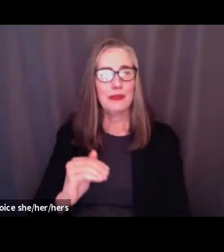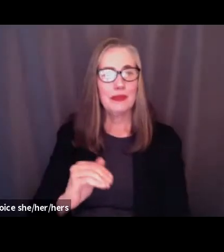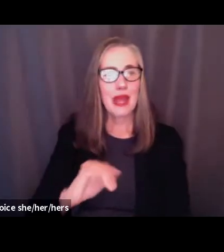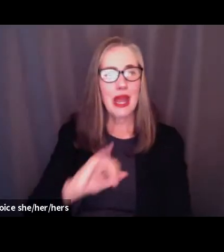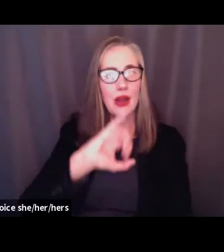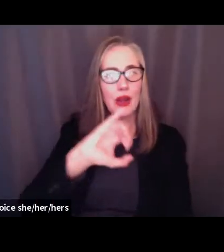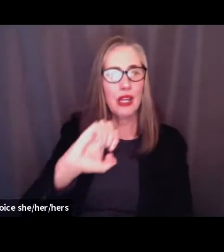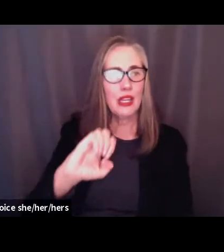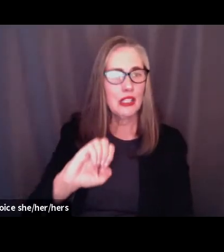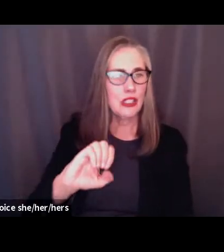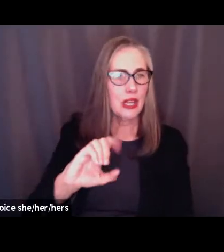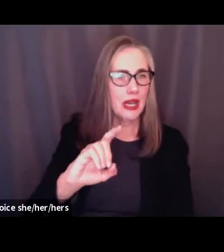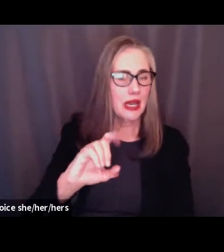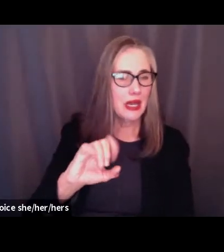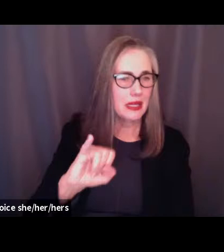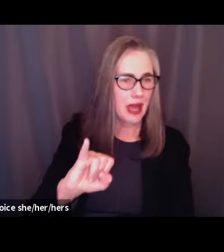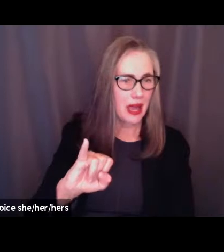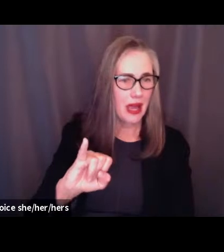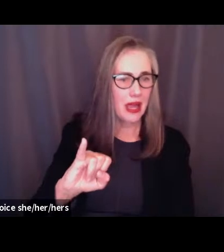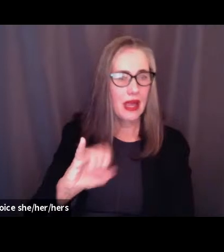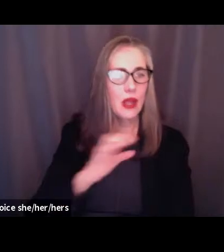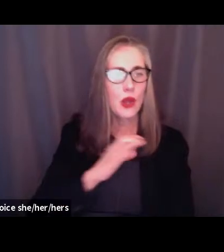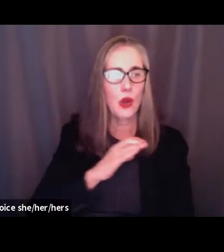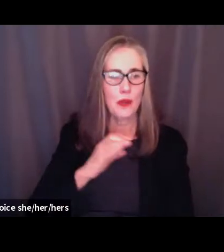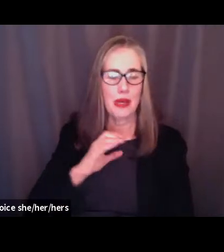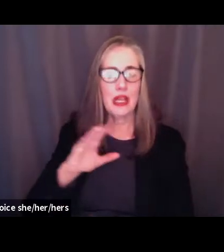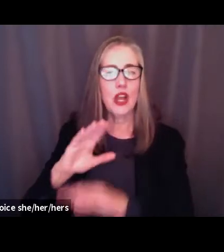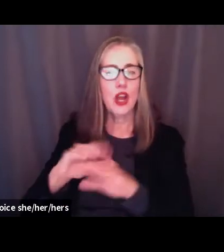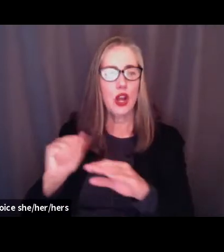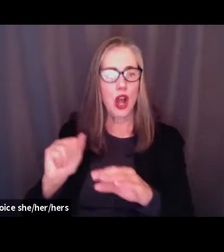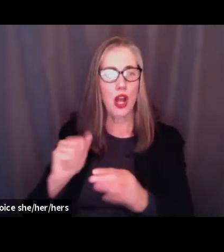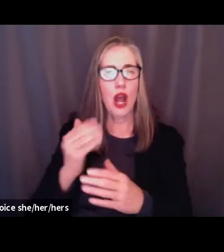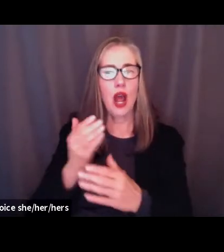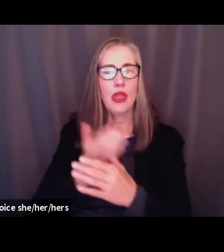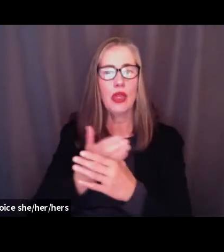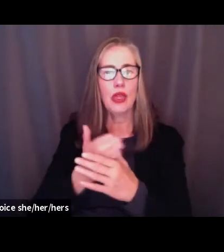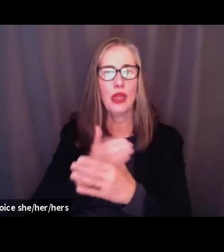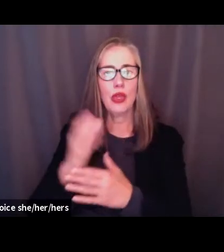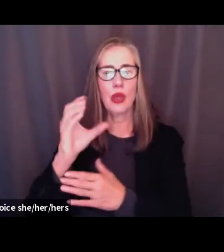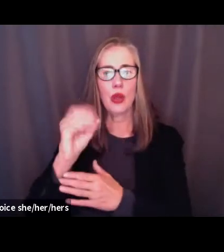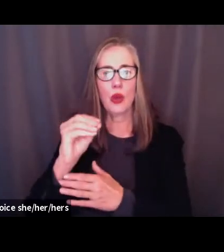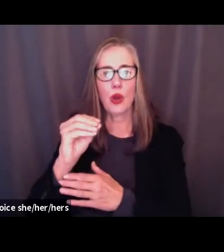call on our lead co-chair, Stephen Auclair. Stephen?